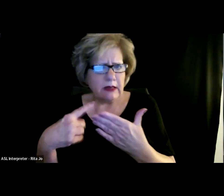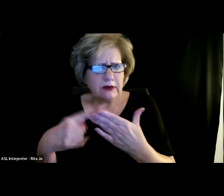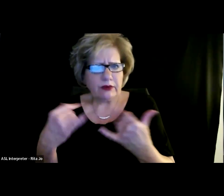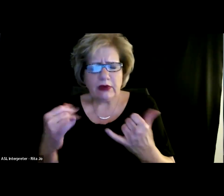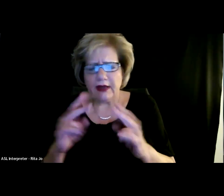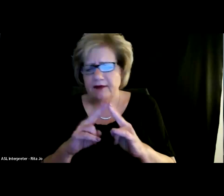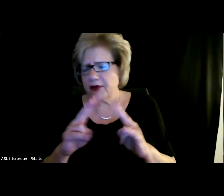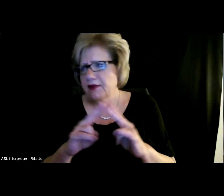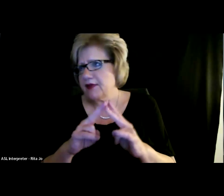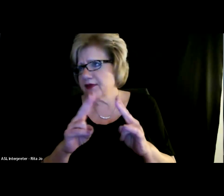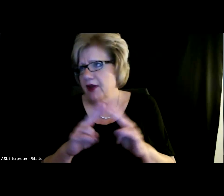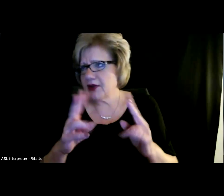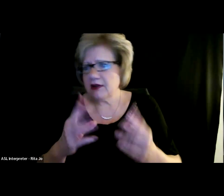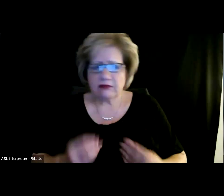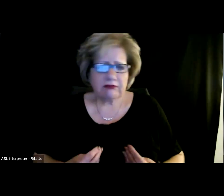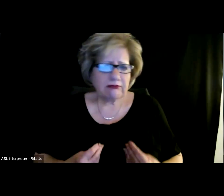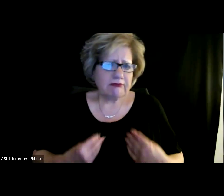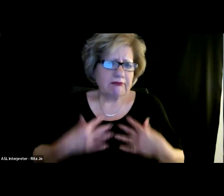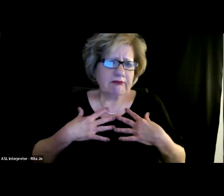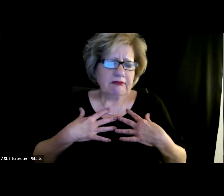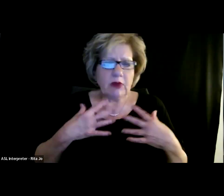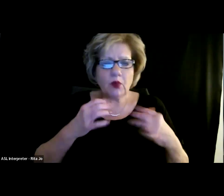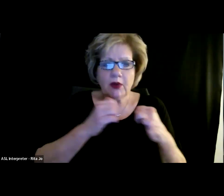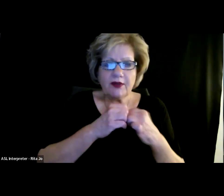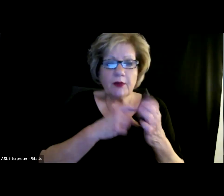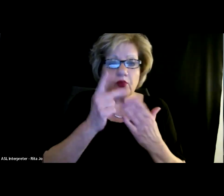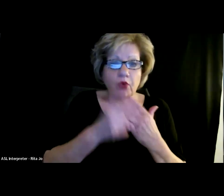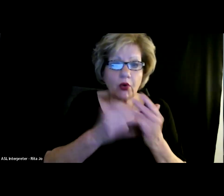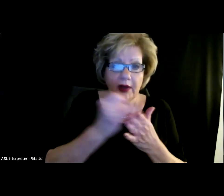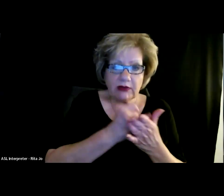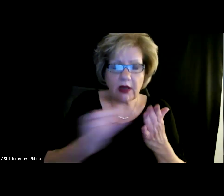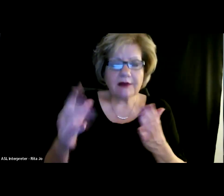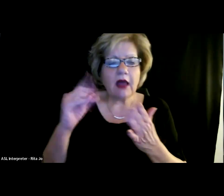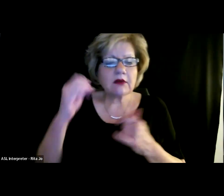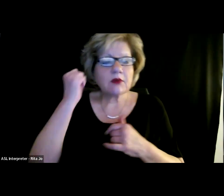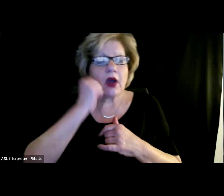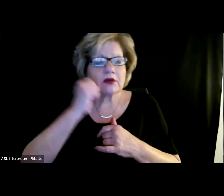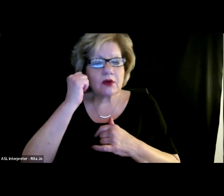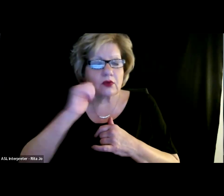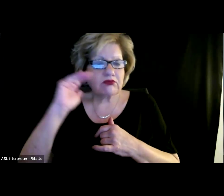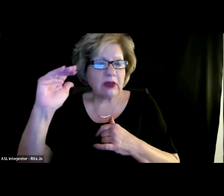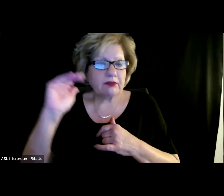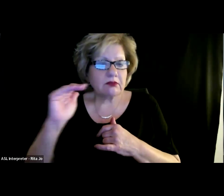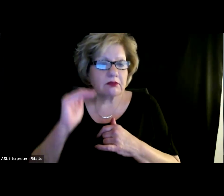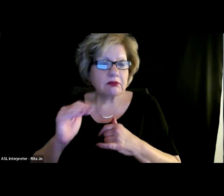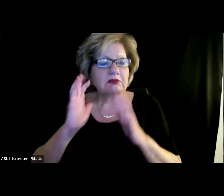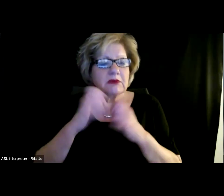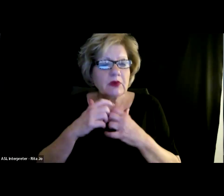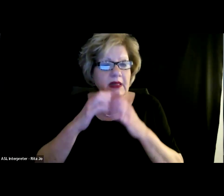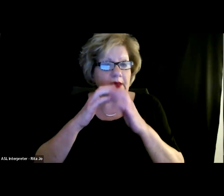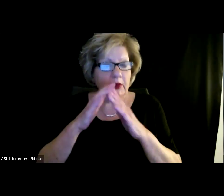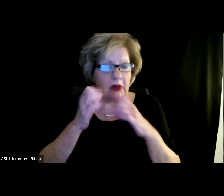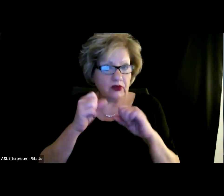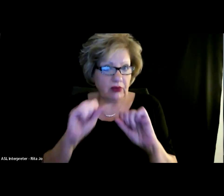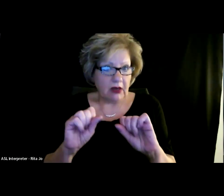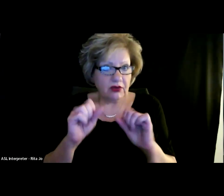a range of topics, from the importance of inclusive program design to the practical steps needed to implement these strategies effectively. It's